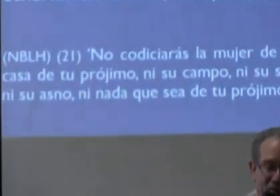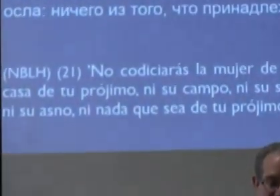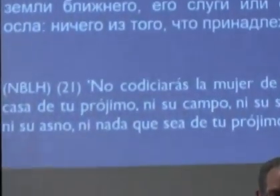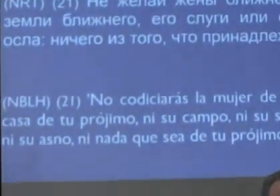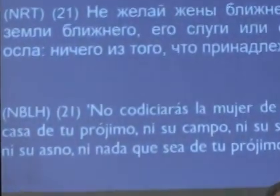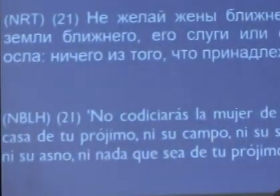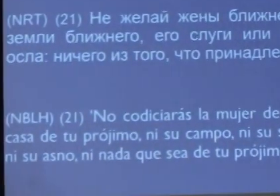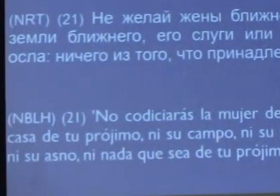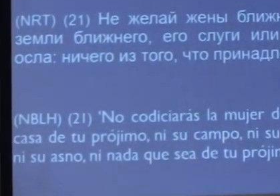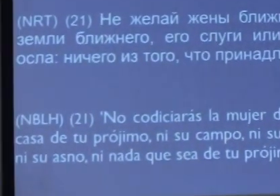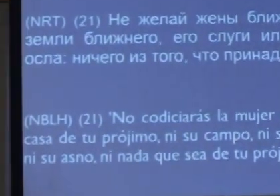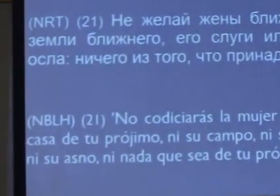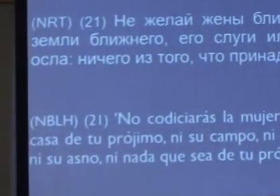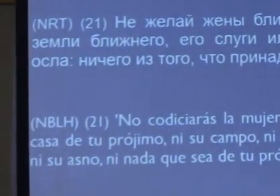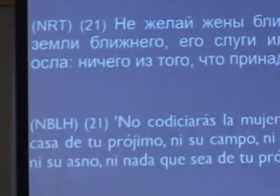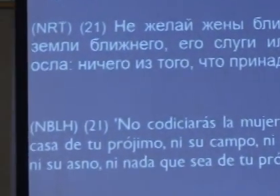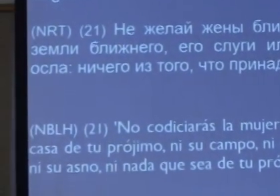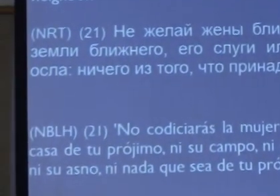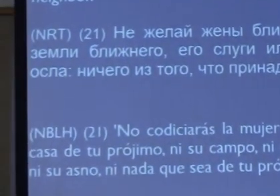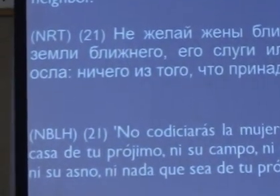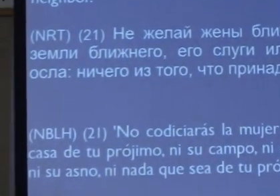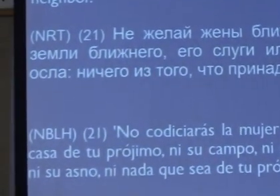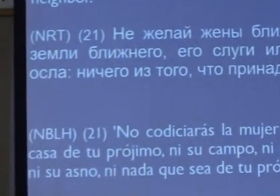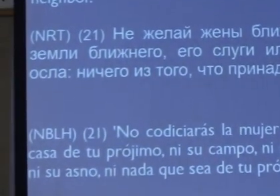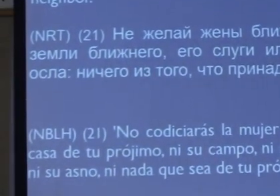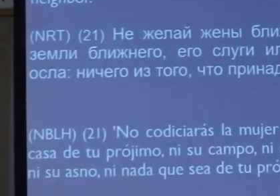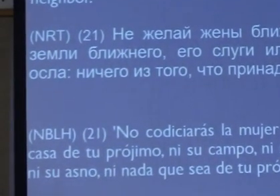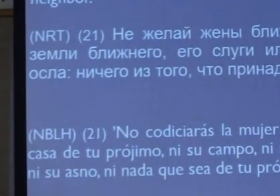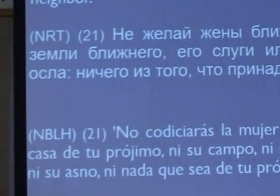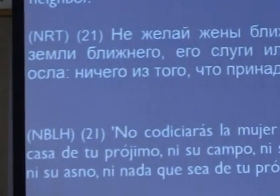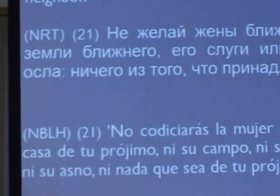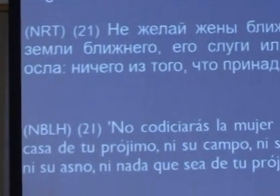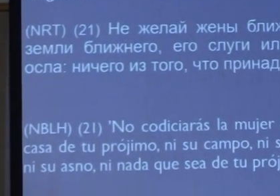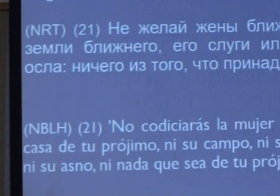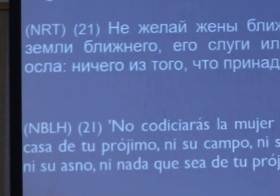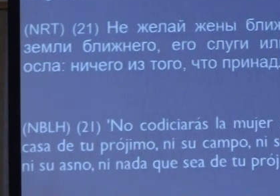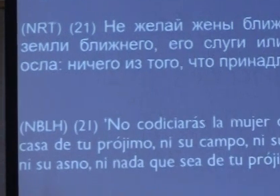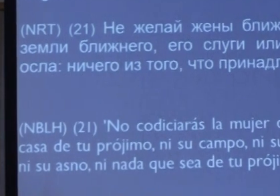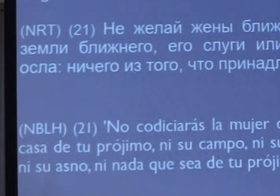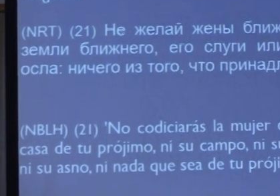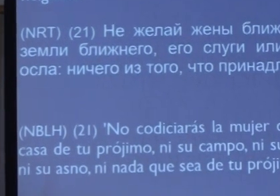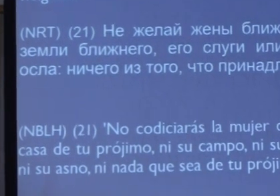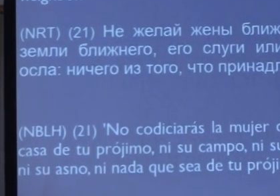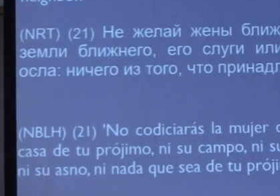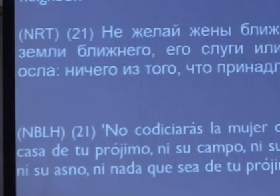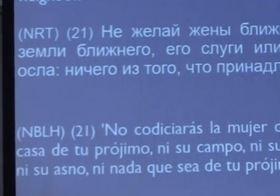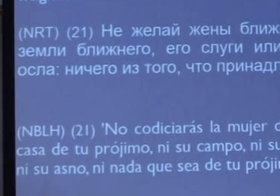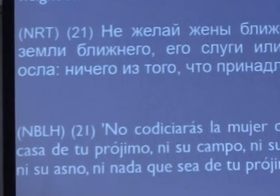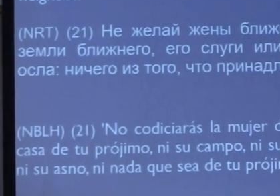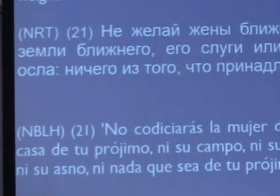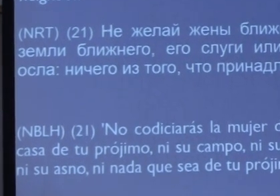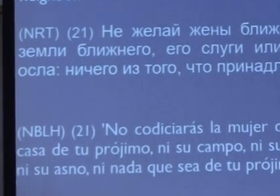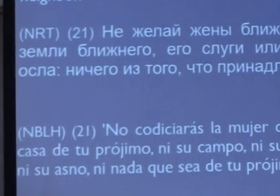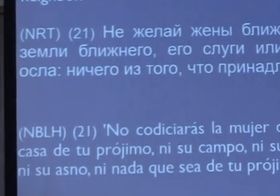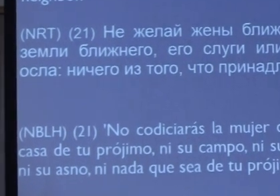do not covet your neighbor's wife, nor desire your neighbor's house, his field, his manservant, his maidservant, his